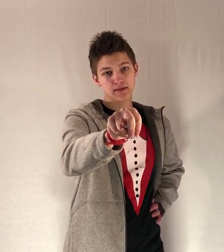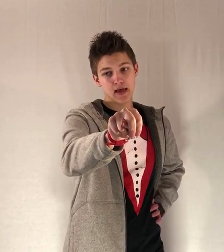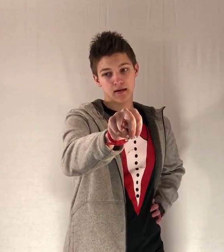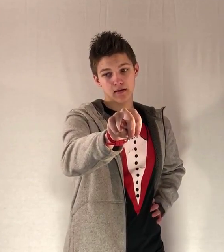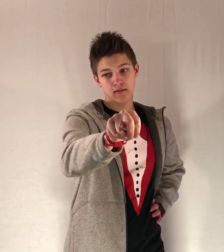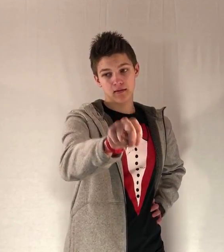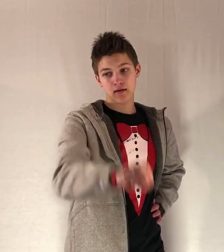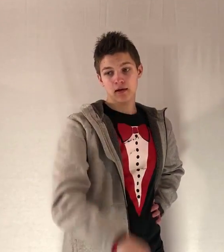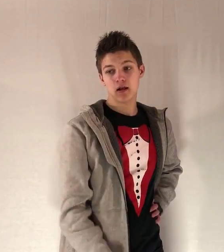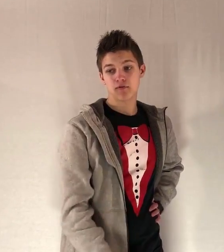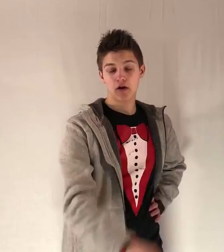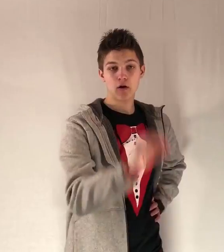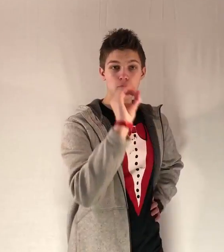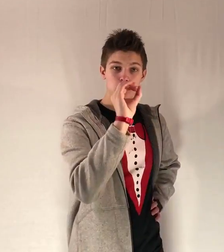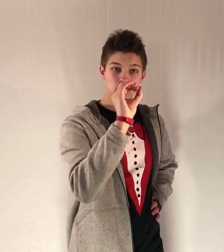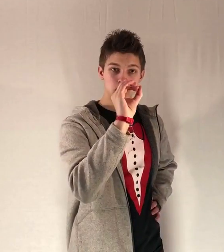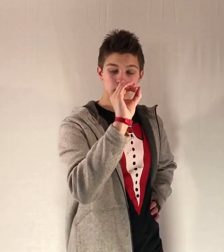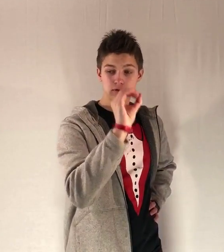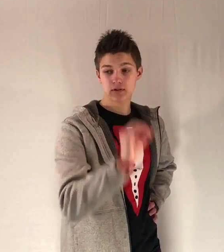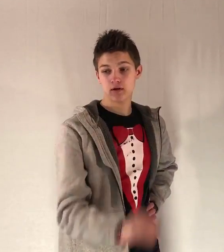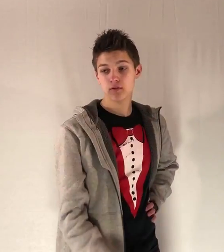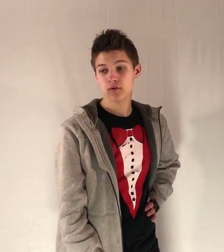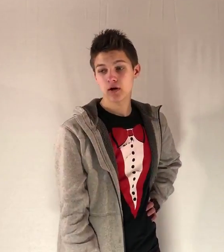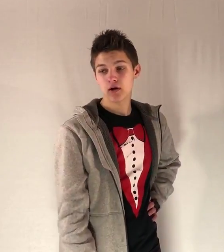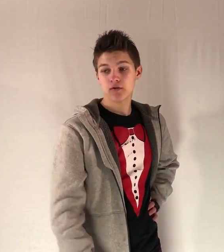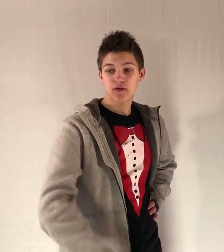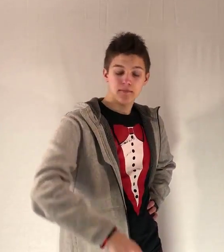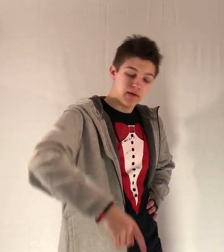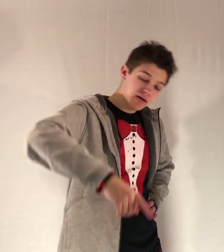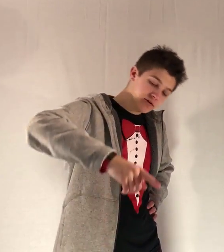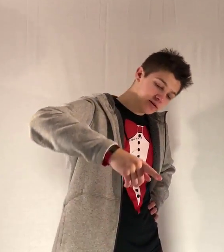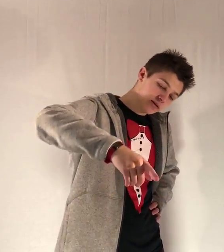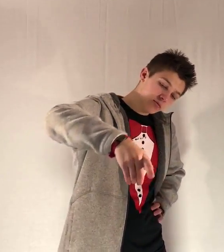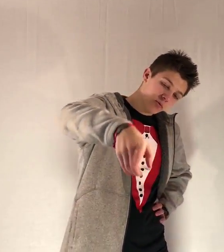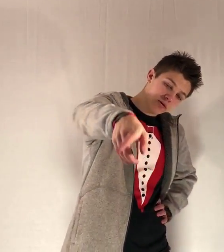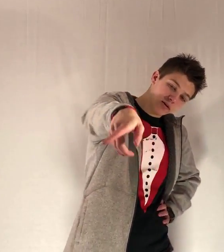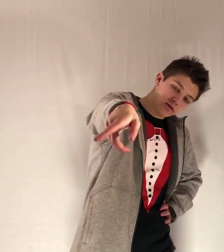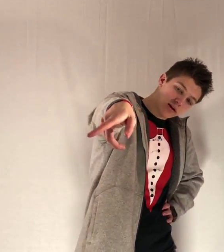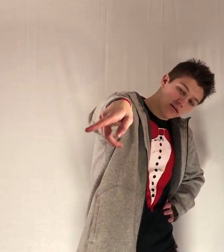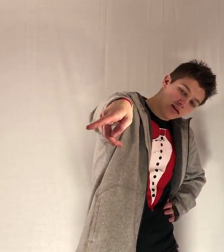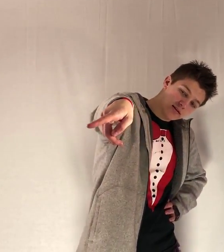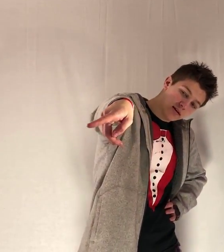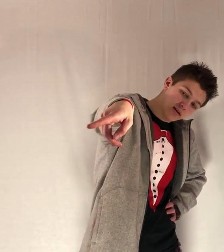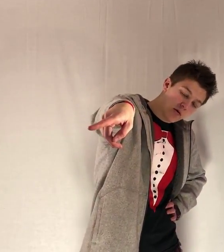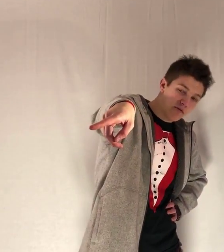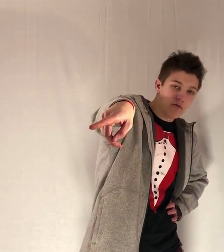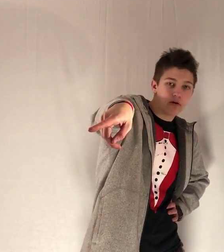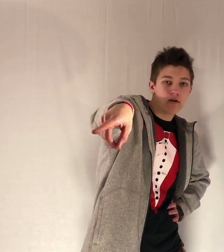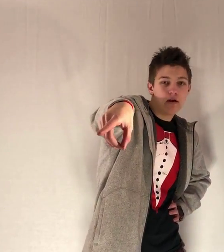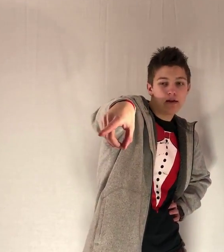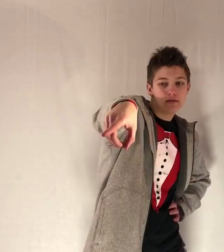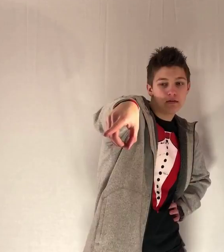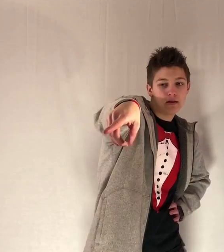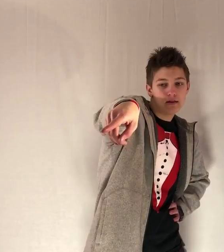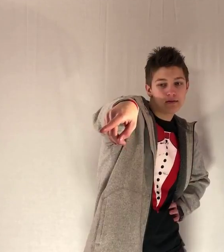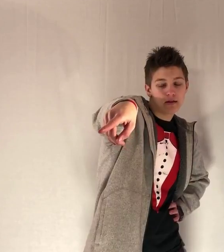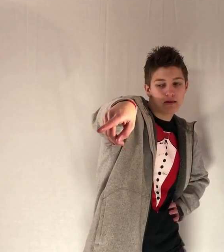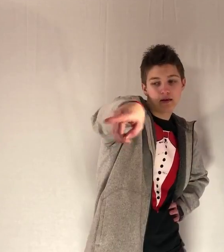N. And you've got O, it's an O. You've got P, which is a little bit weird because you got this thing going for you. It's either like this or like this.